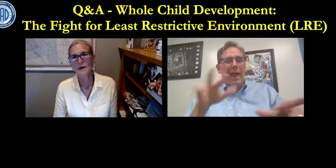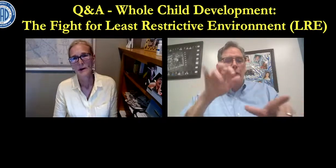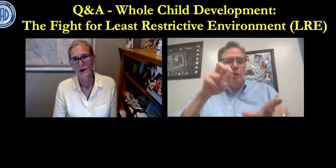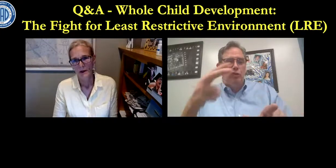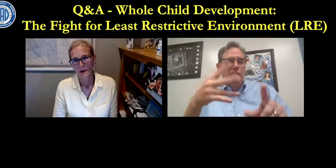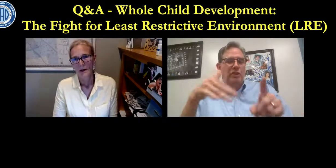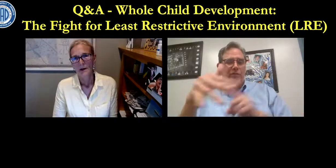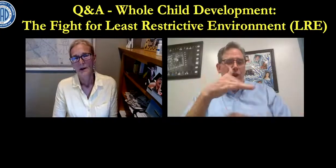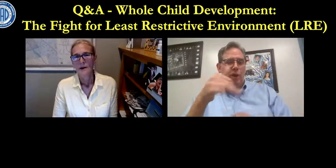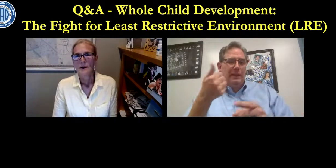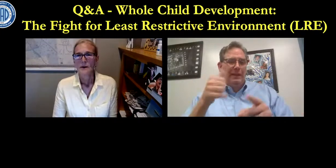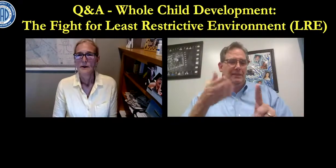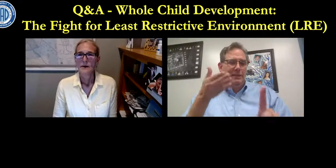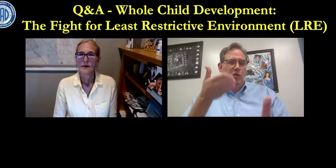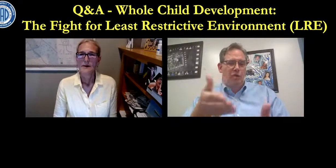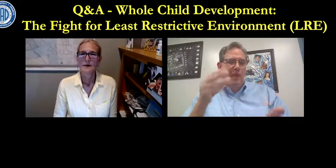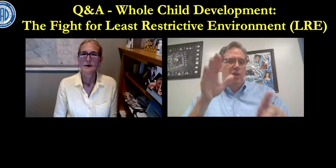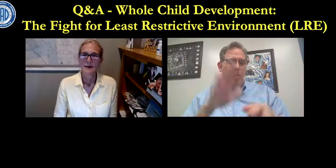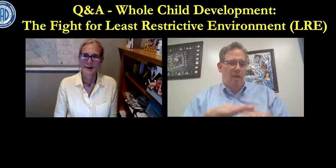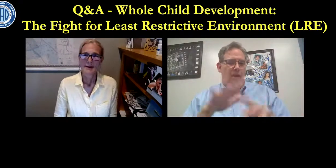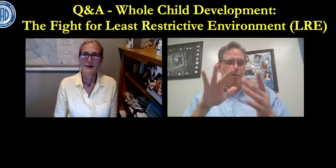it.